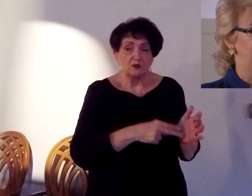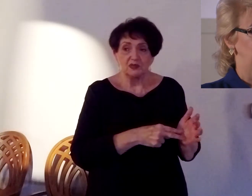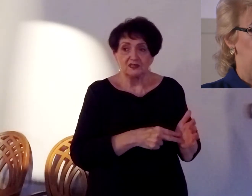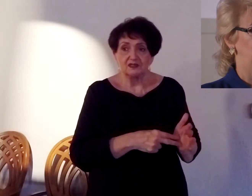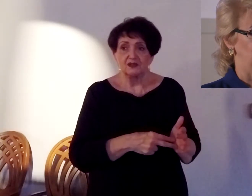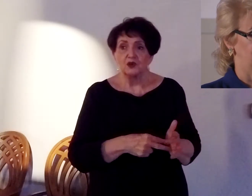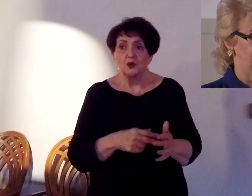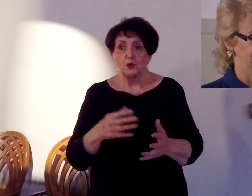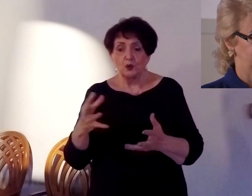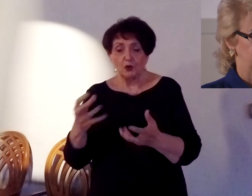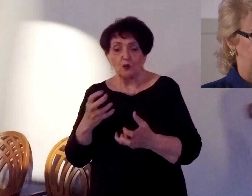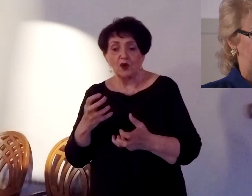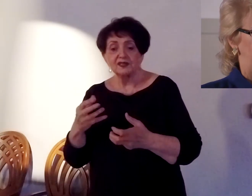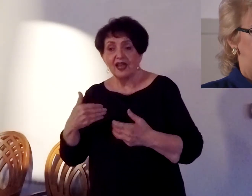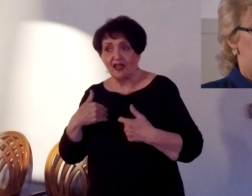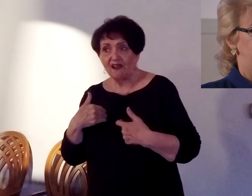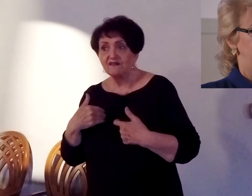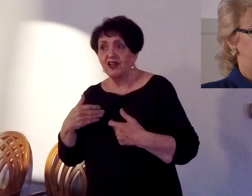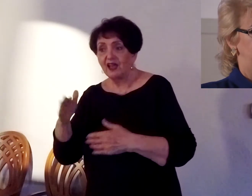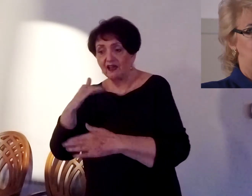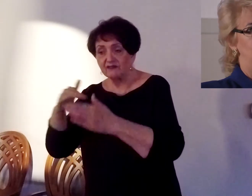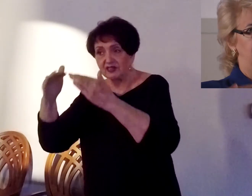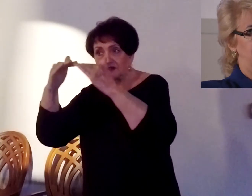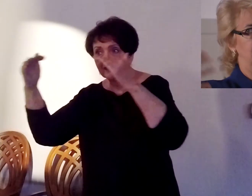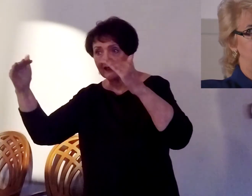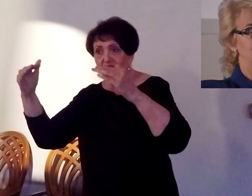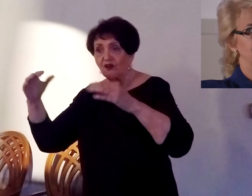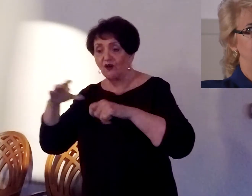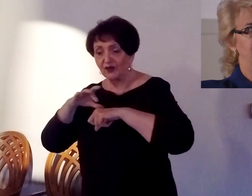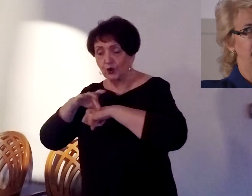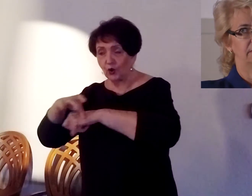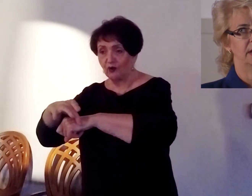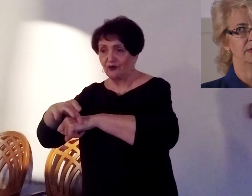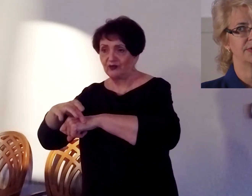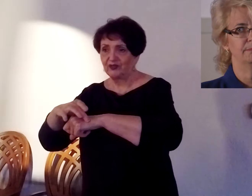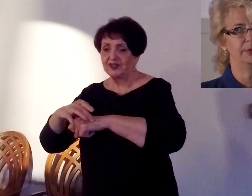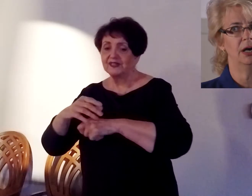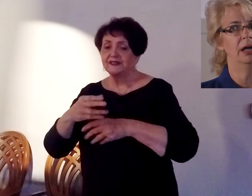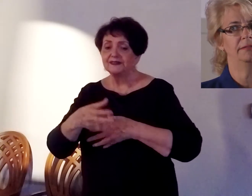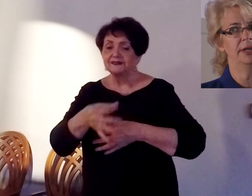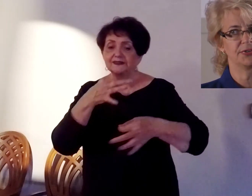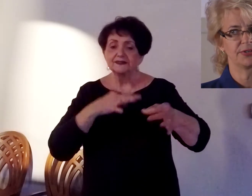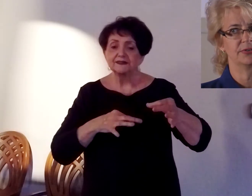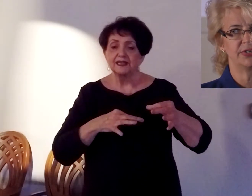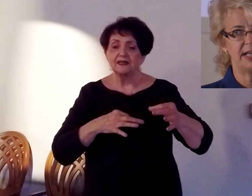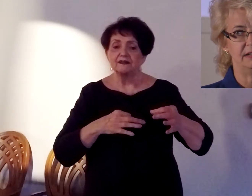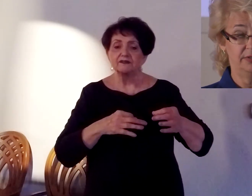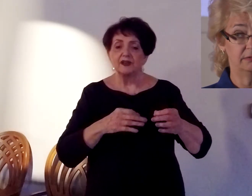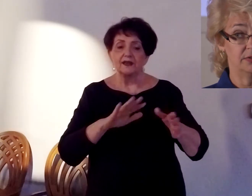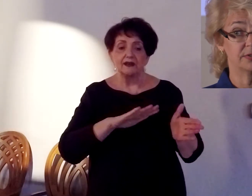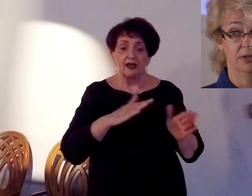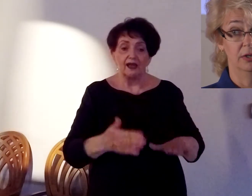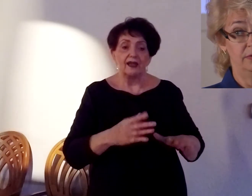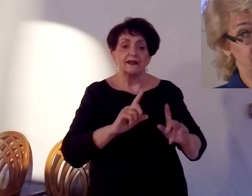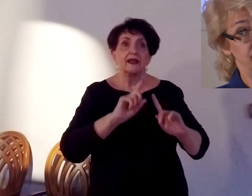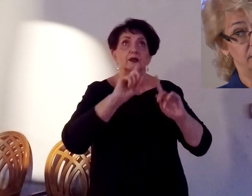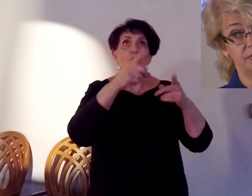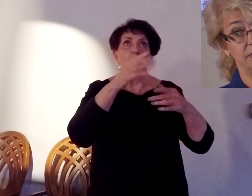in heaven on earth, rather than going to something that is beyond this state.